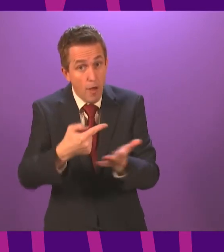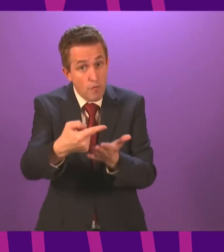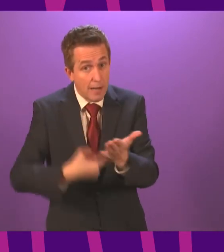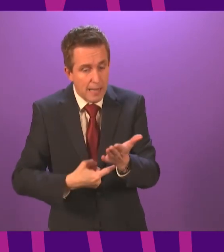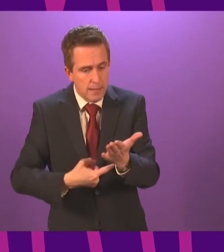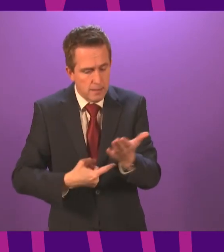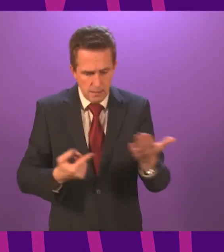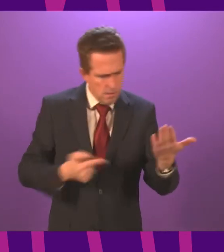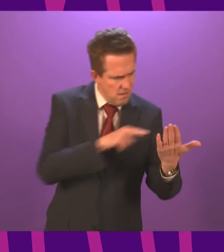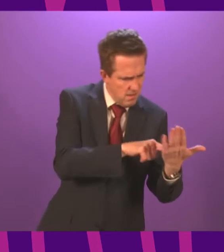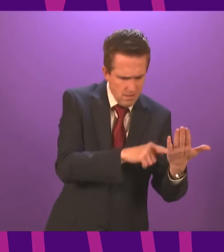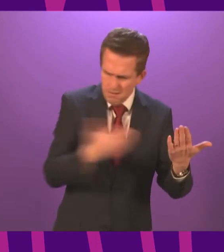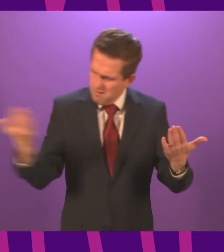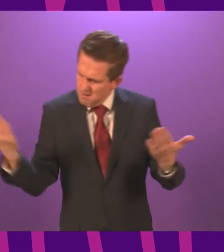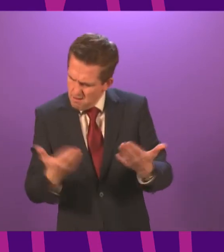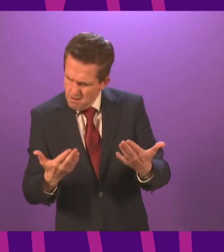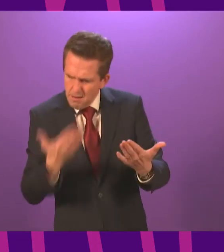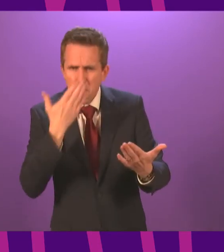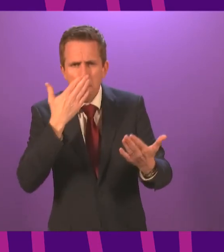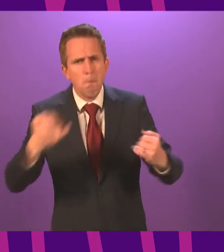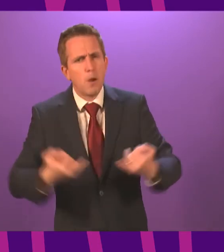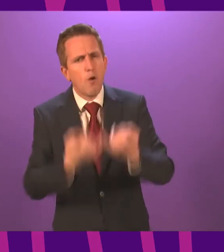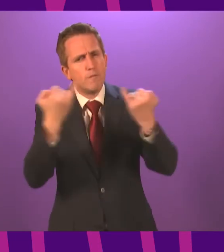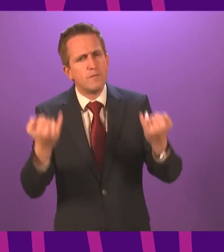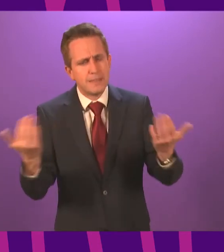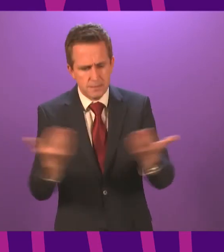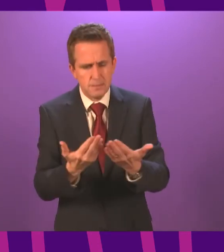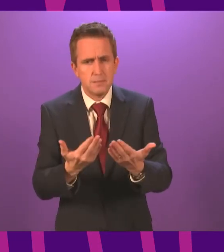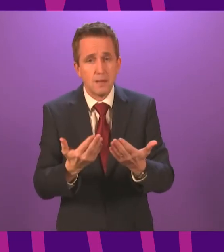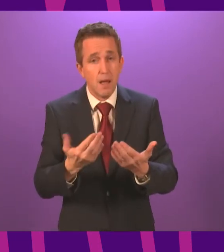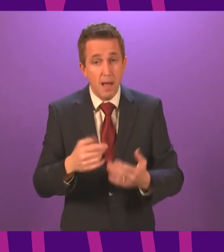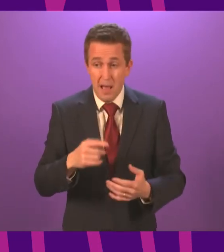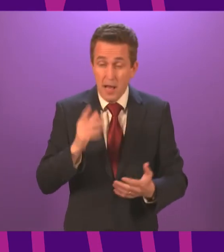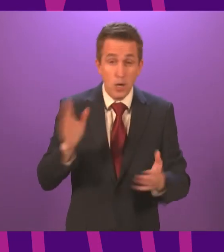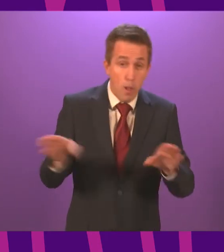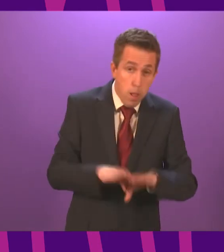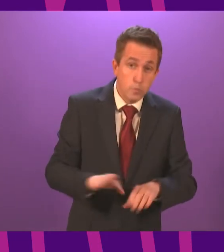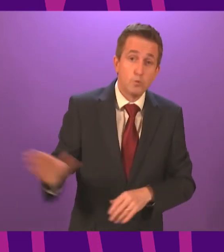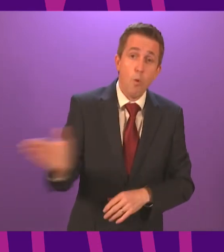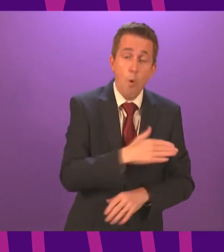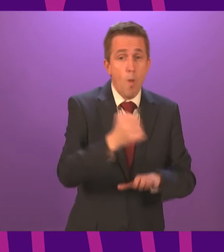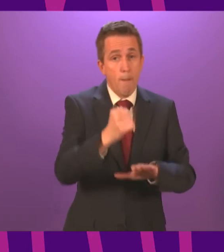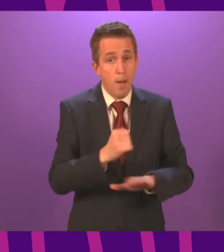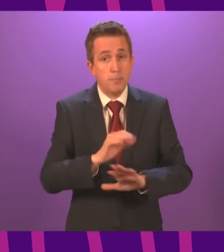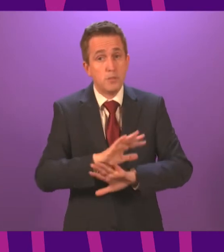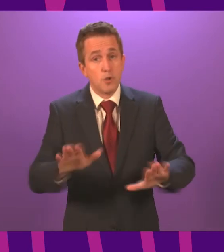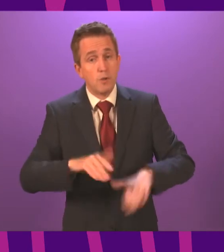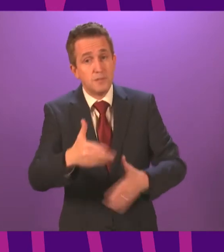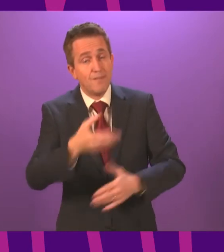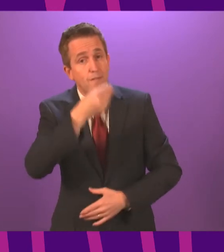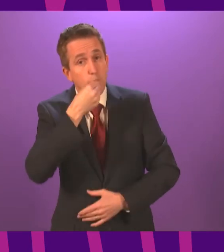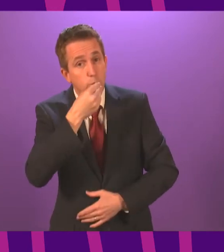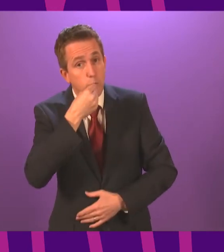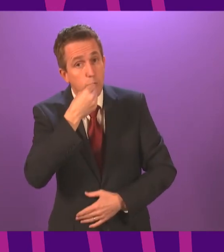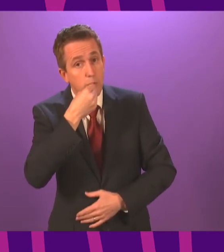utterly contradicted what the First Minister told Parliament and closed all non-food pubs at level 2 upwards. The First Minister said